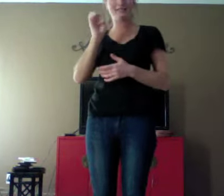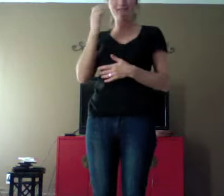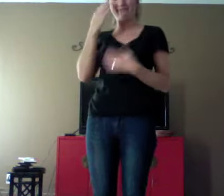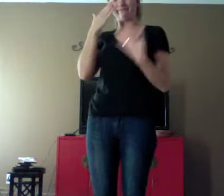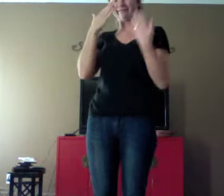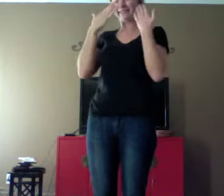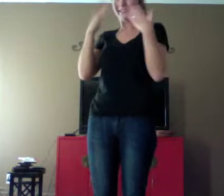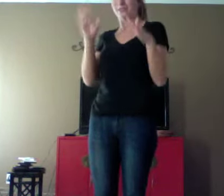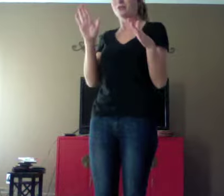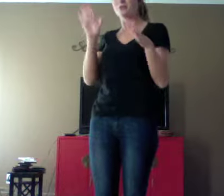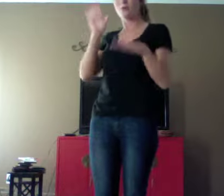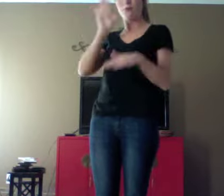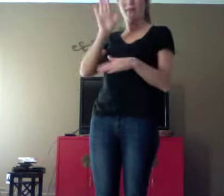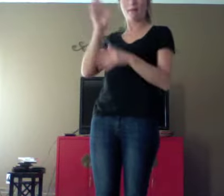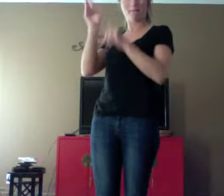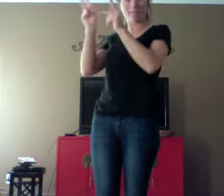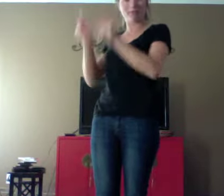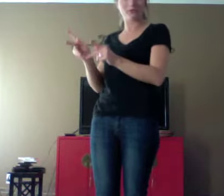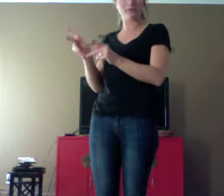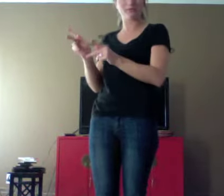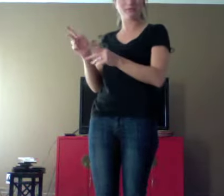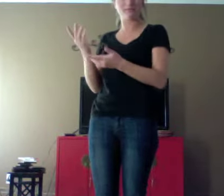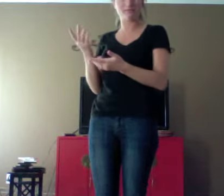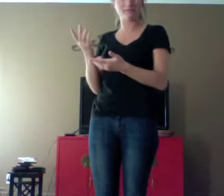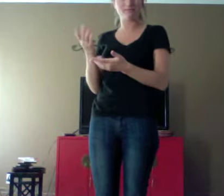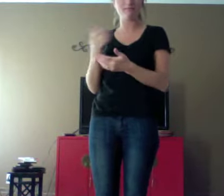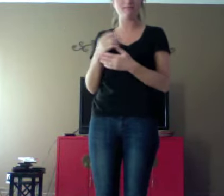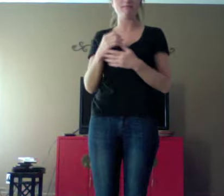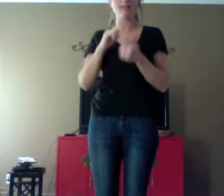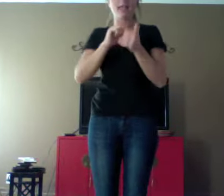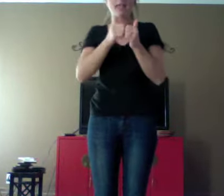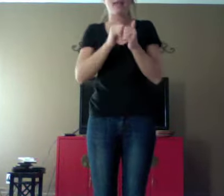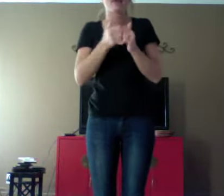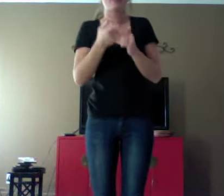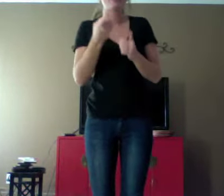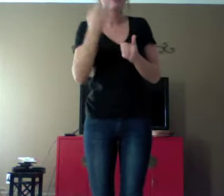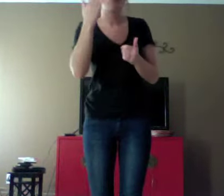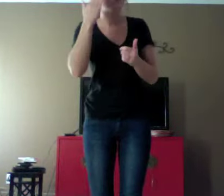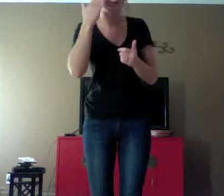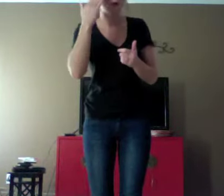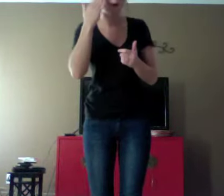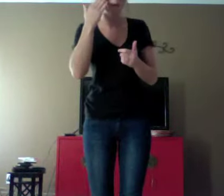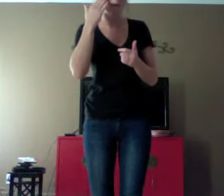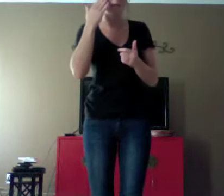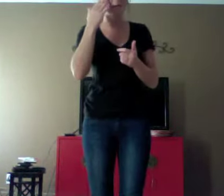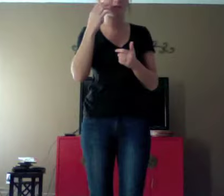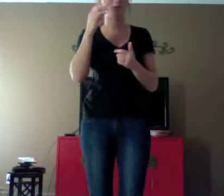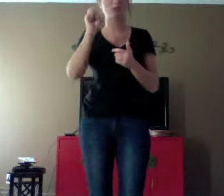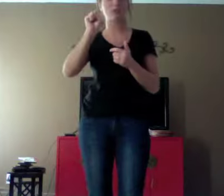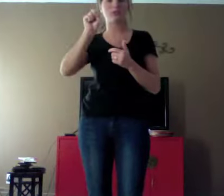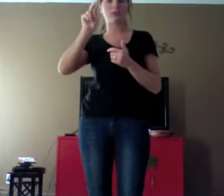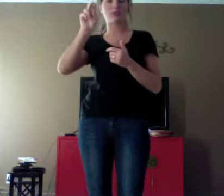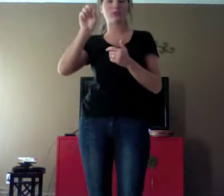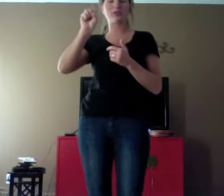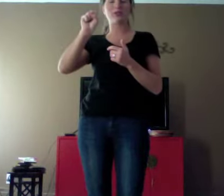that person like you thought you knew them? How did you know that he snores and it's like 6.5 on the Richter